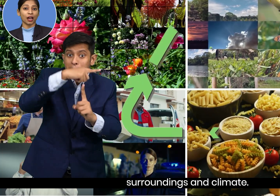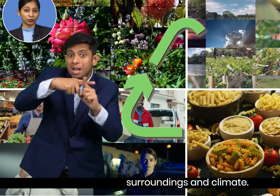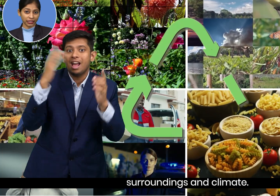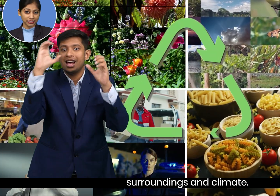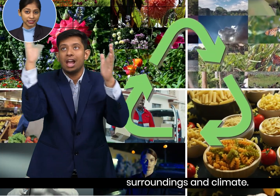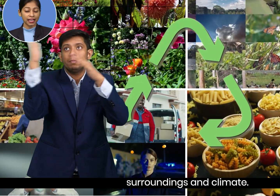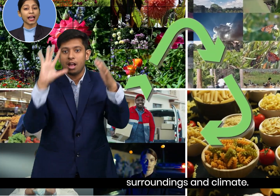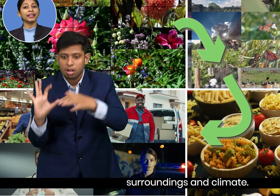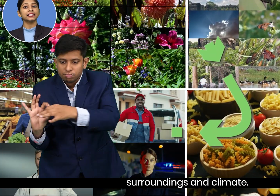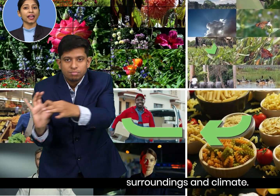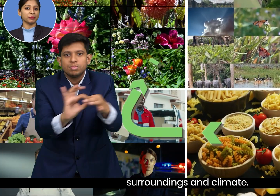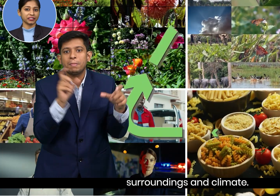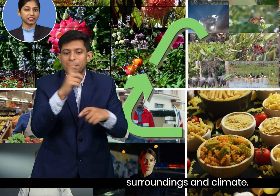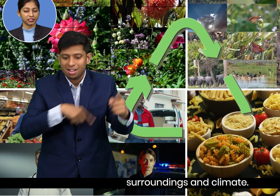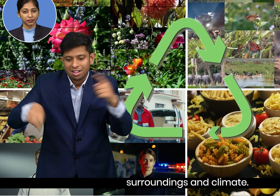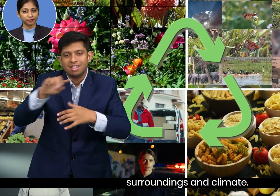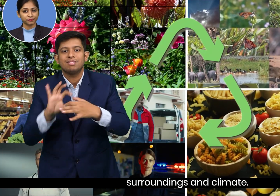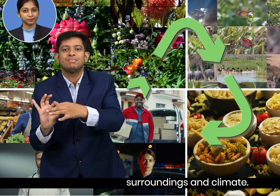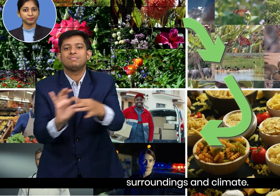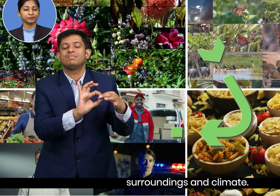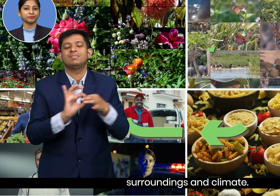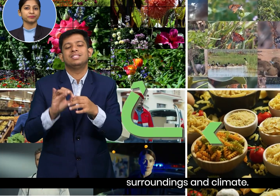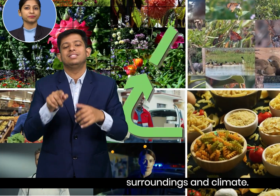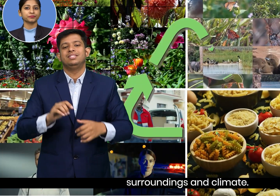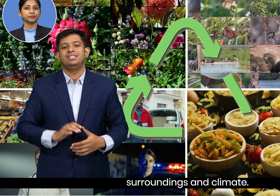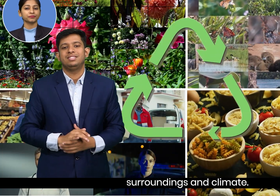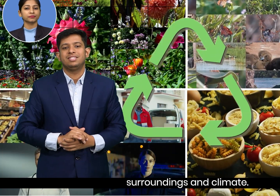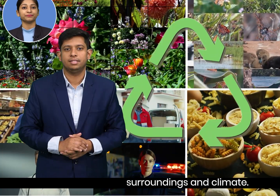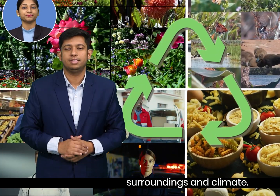physical surroundings and climate.